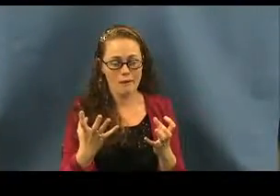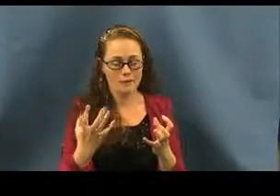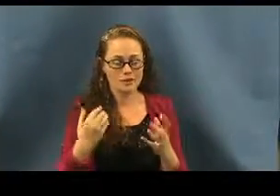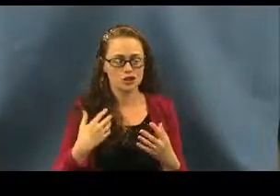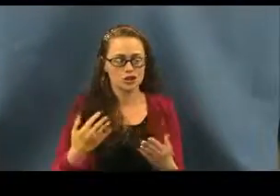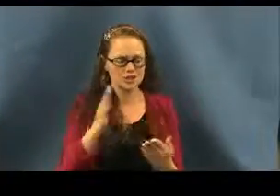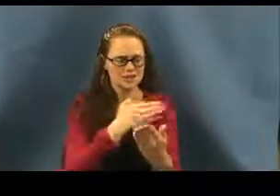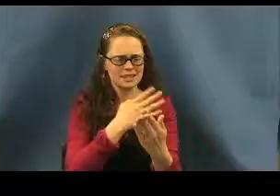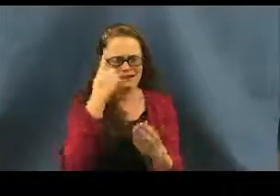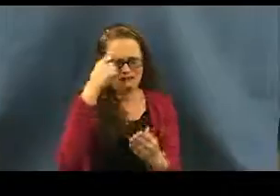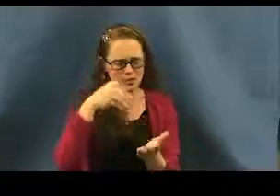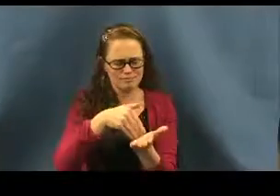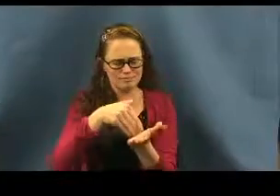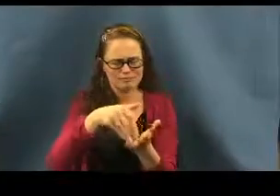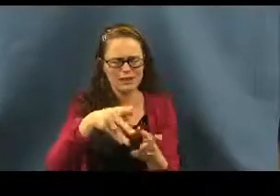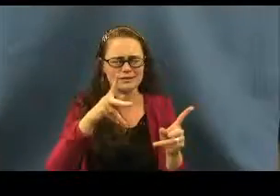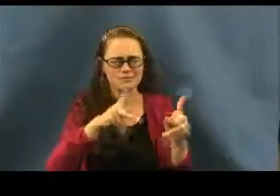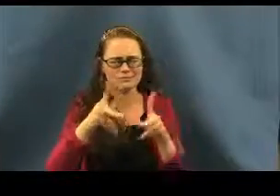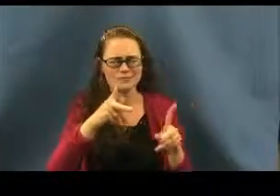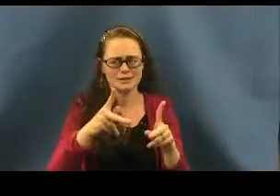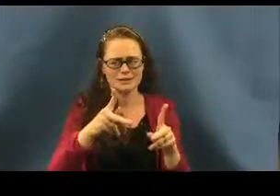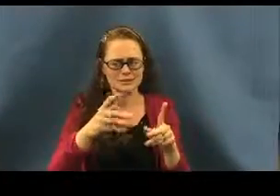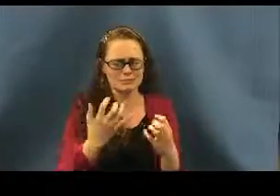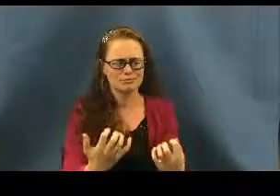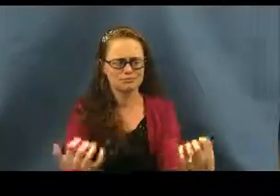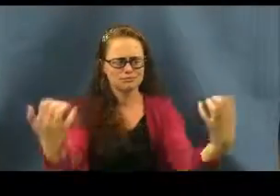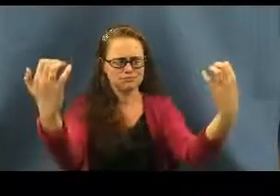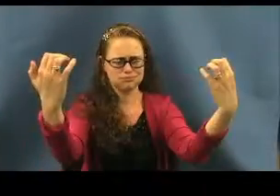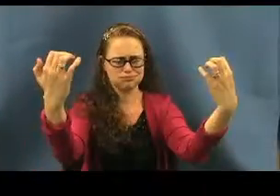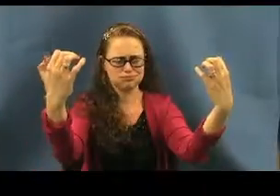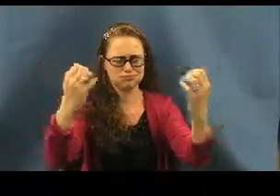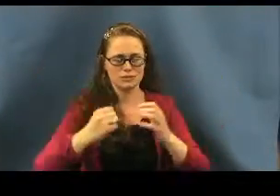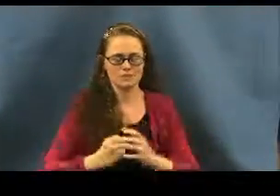Before I die, I want to hold her one more time.